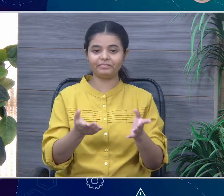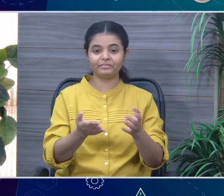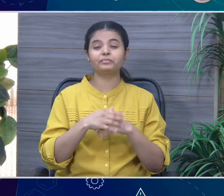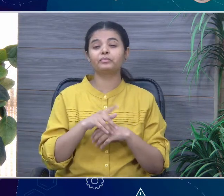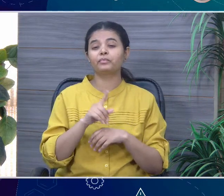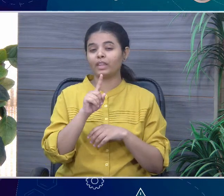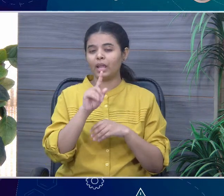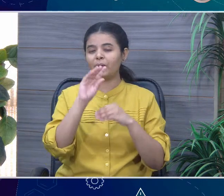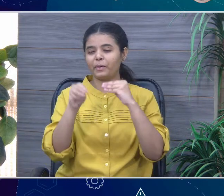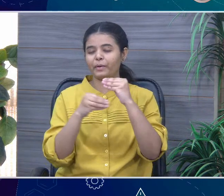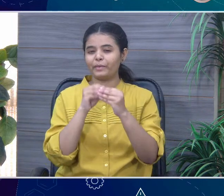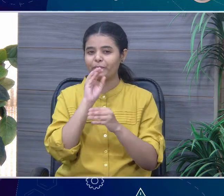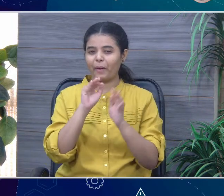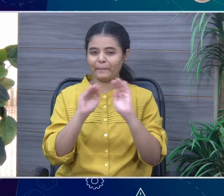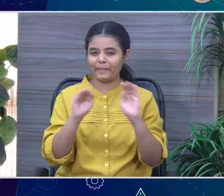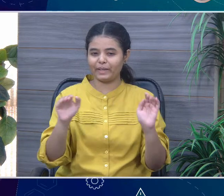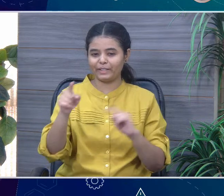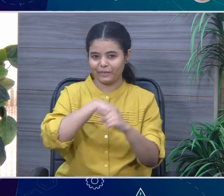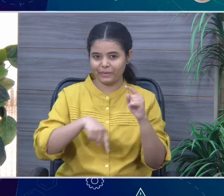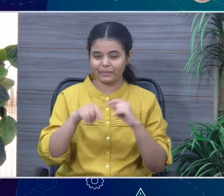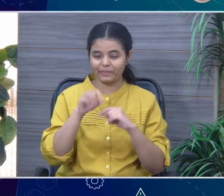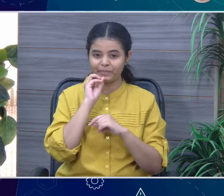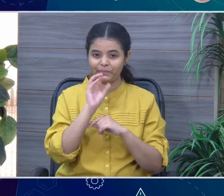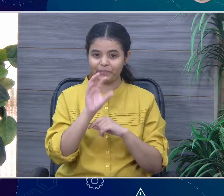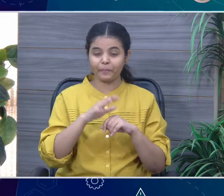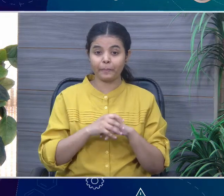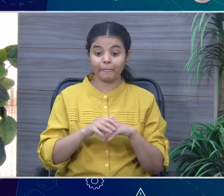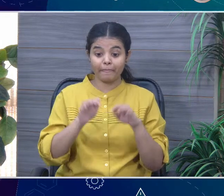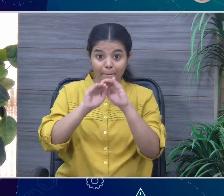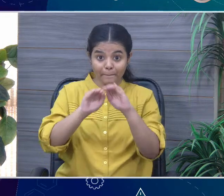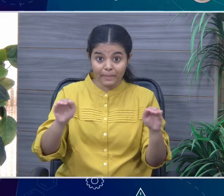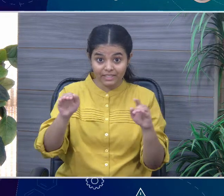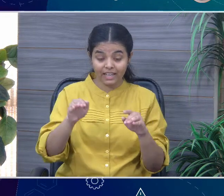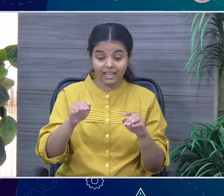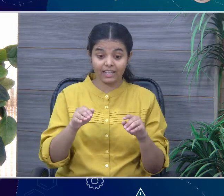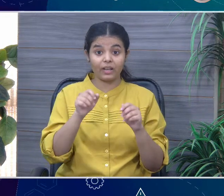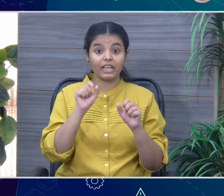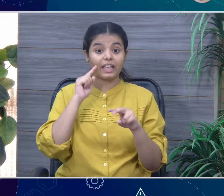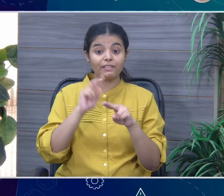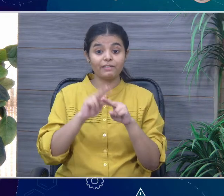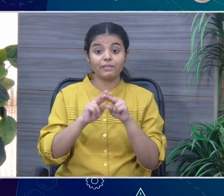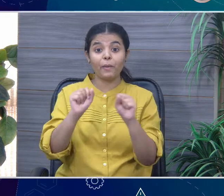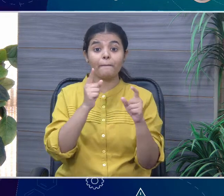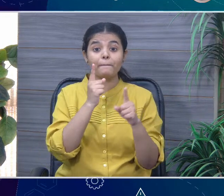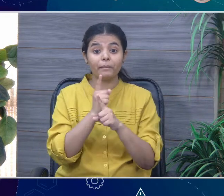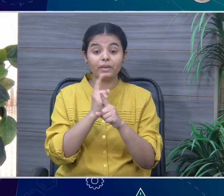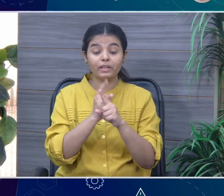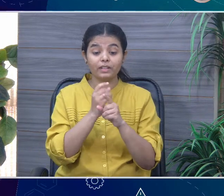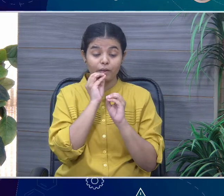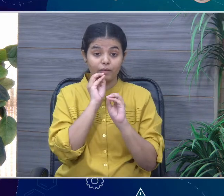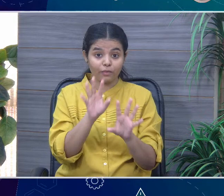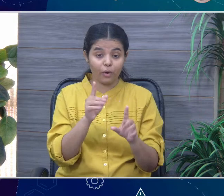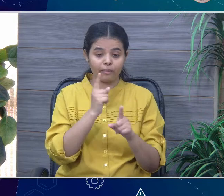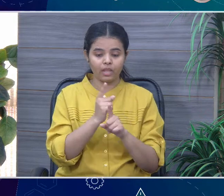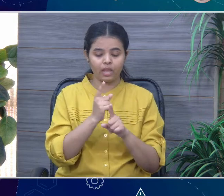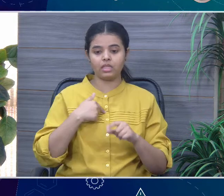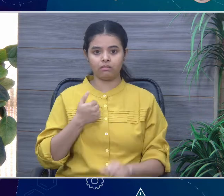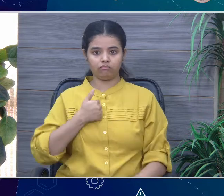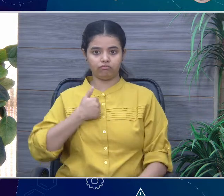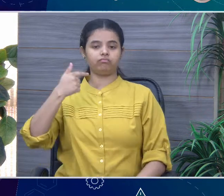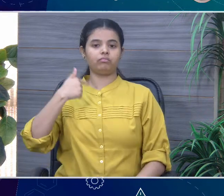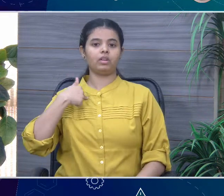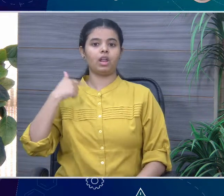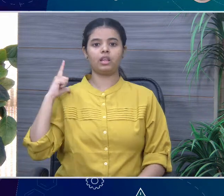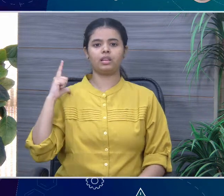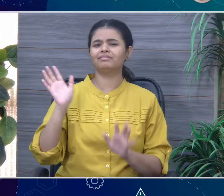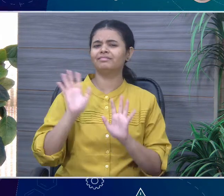to my dear children, when you are given a role of the buddy, right, don't become a dominant leader, become